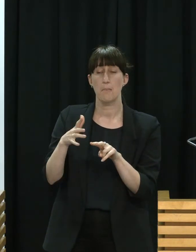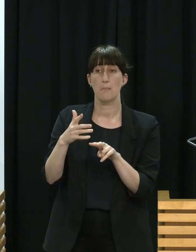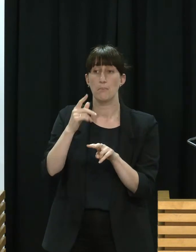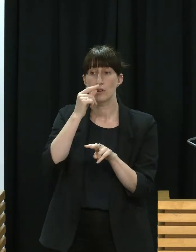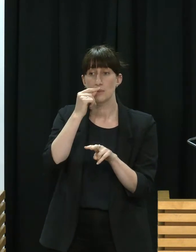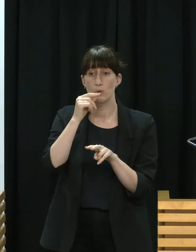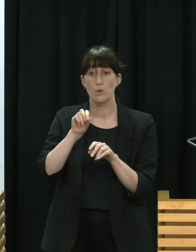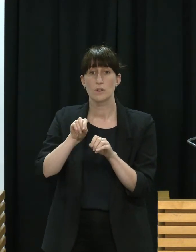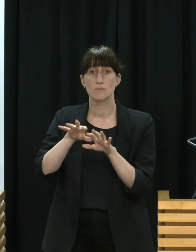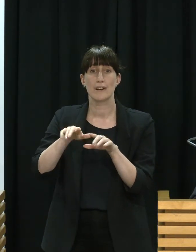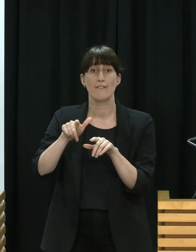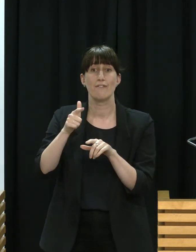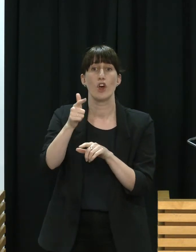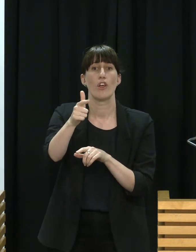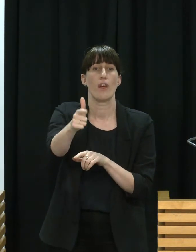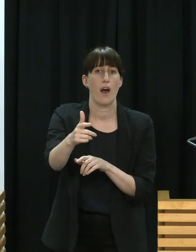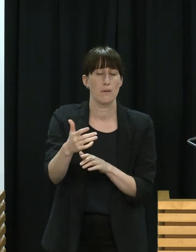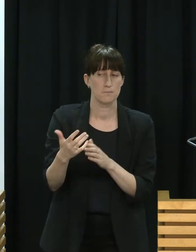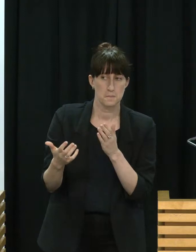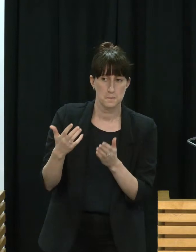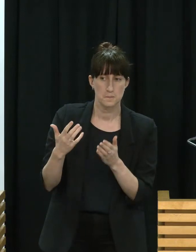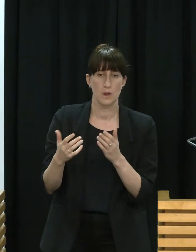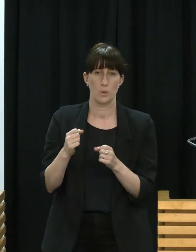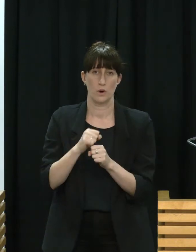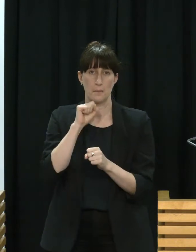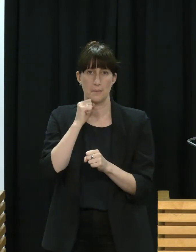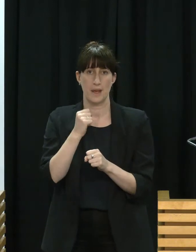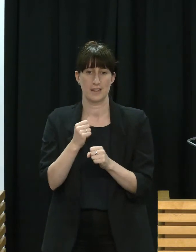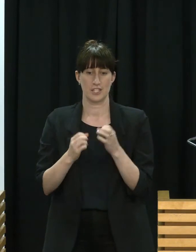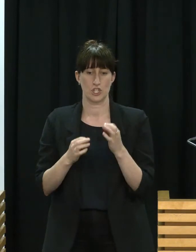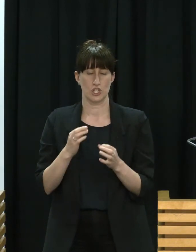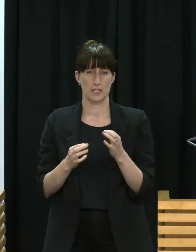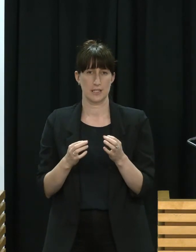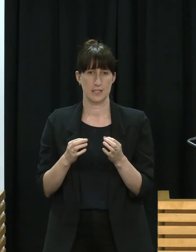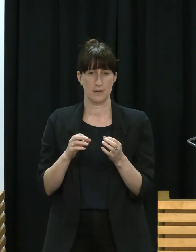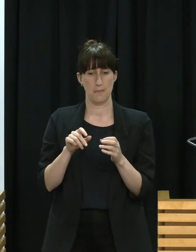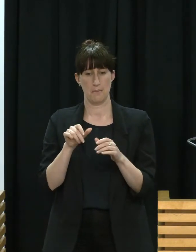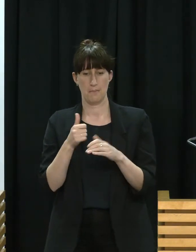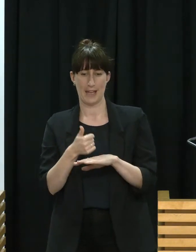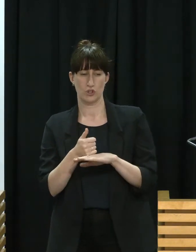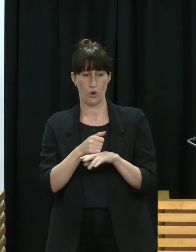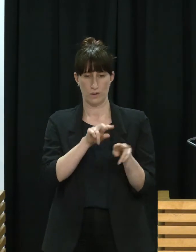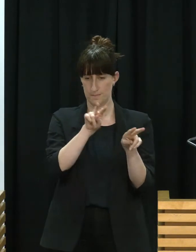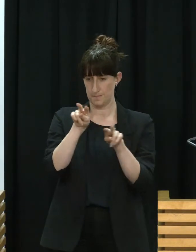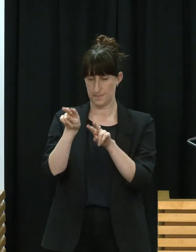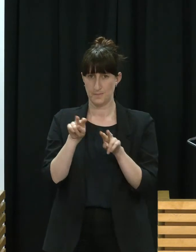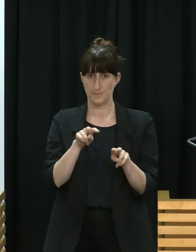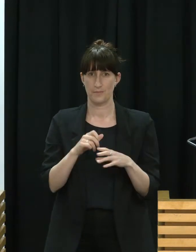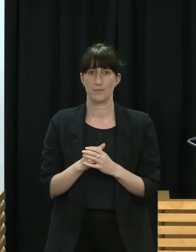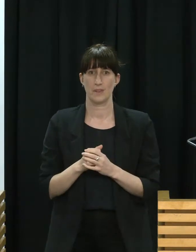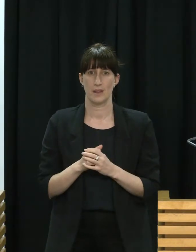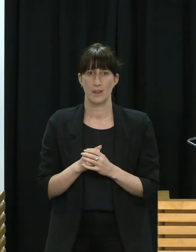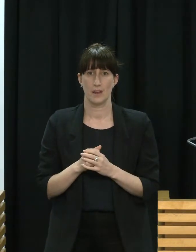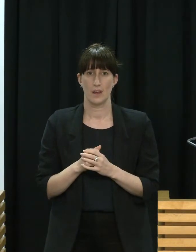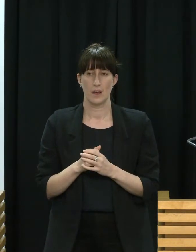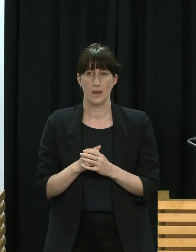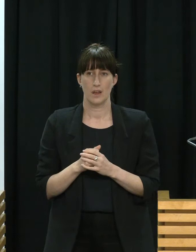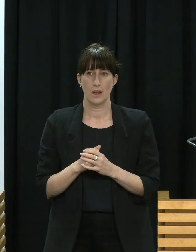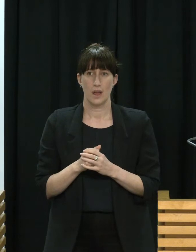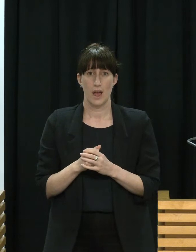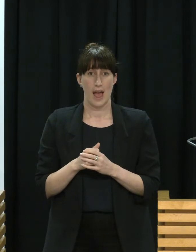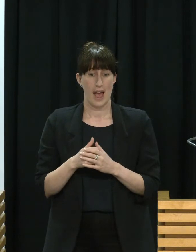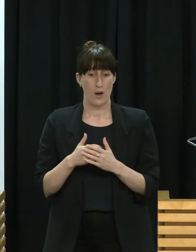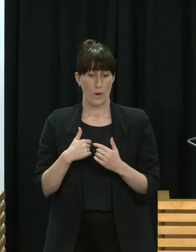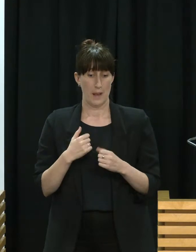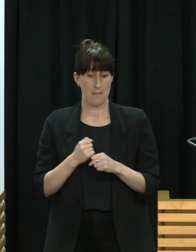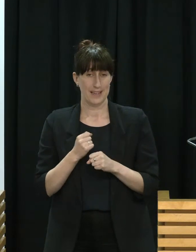exposure, and we'll make decisions based on that. Guidance, the sort of the loose framework that we use to inform